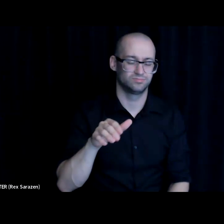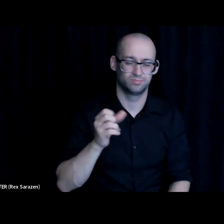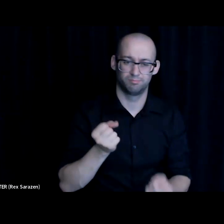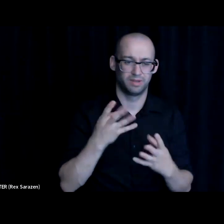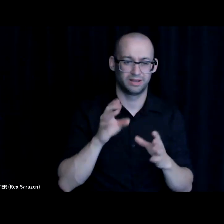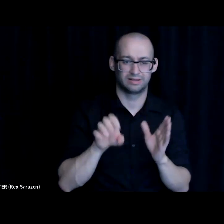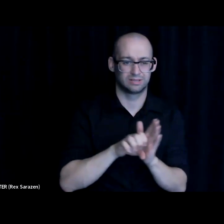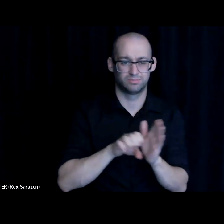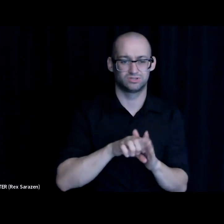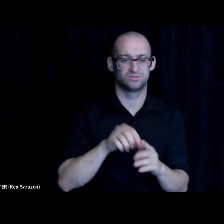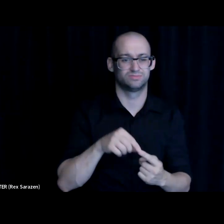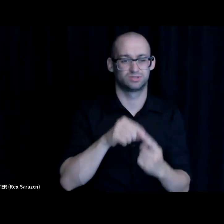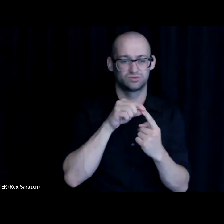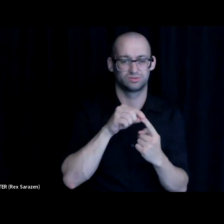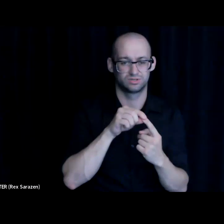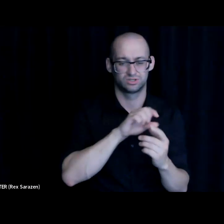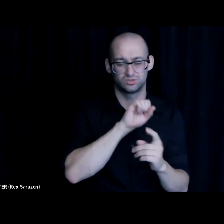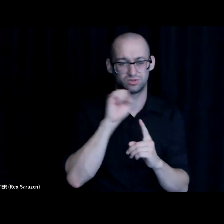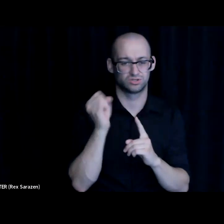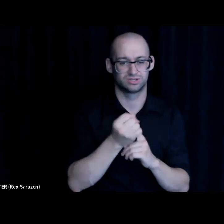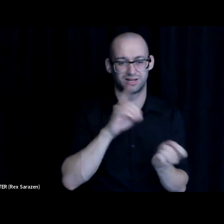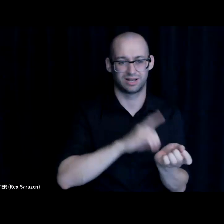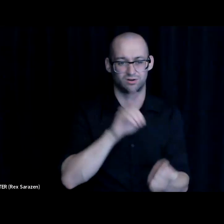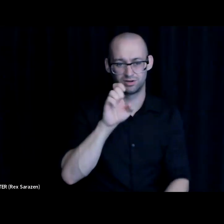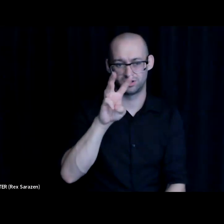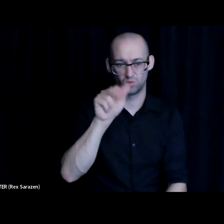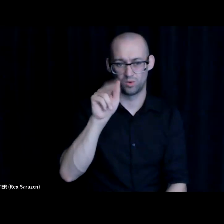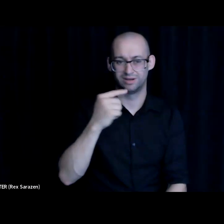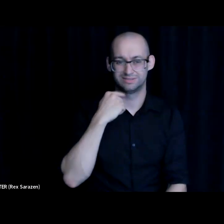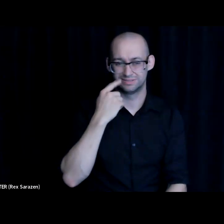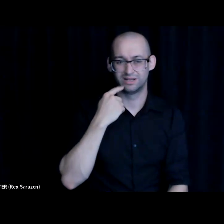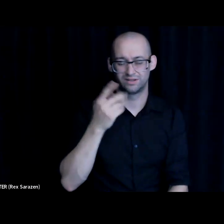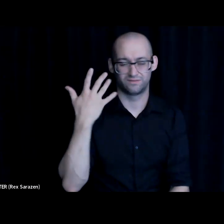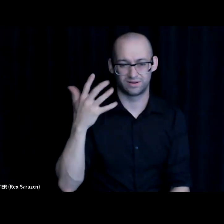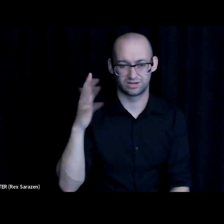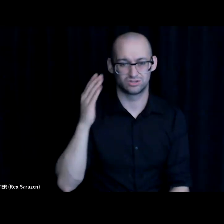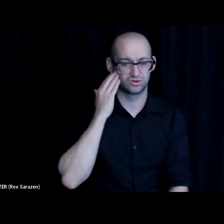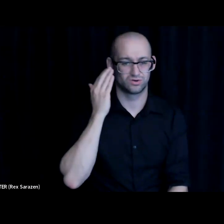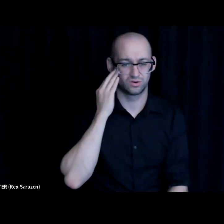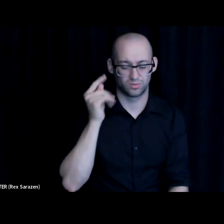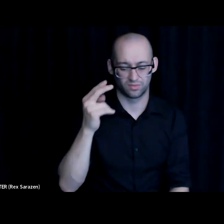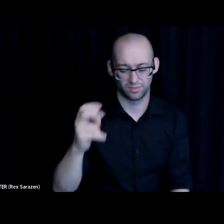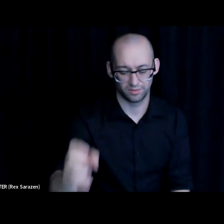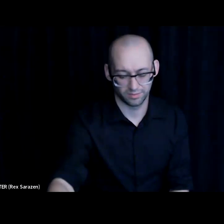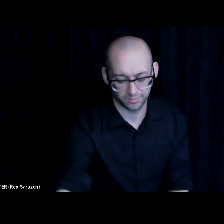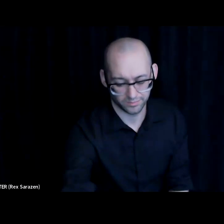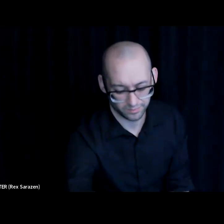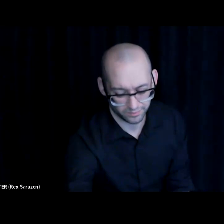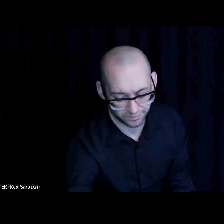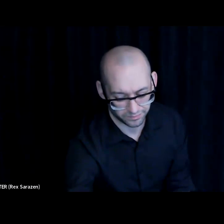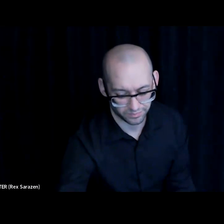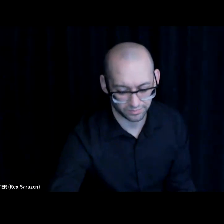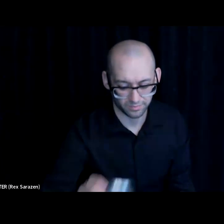of that Dr. Dewan mentioned about, the County Office of Education